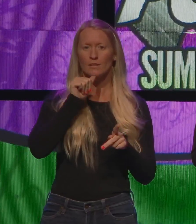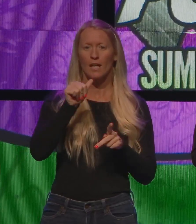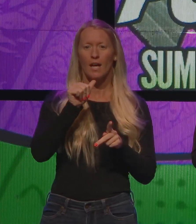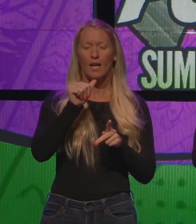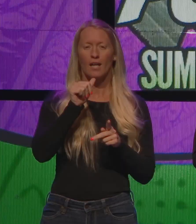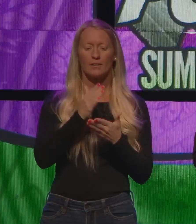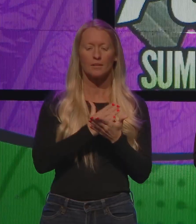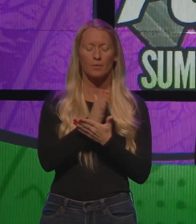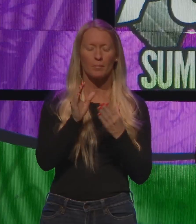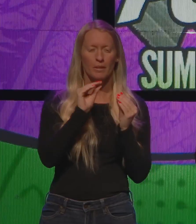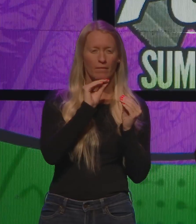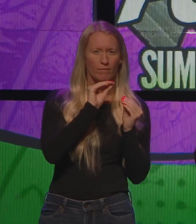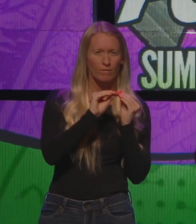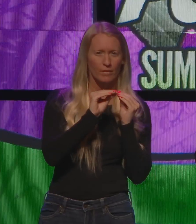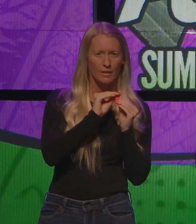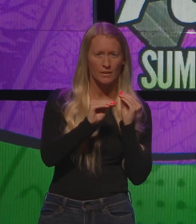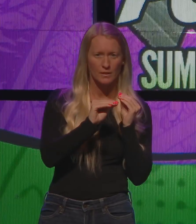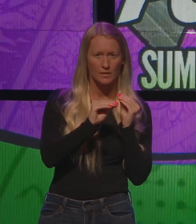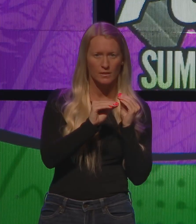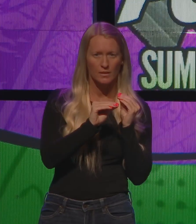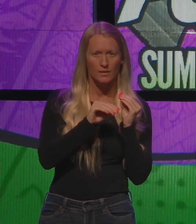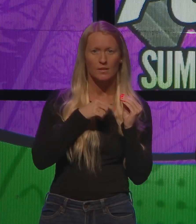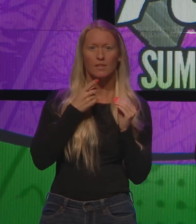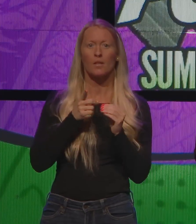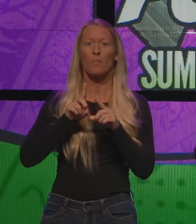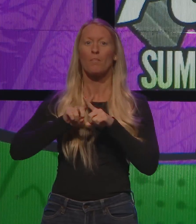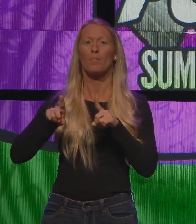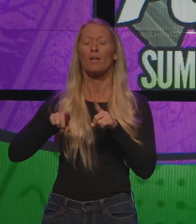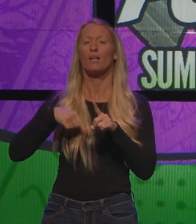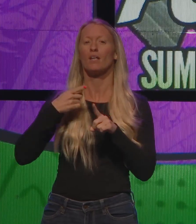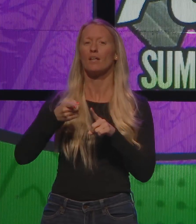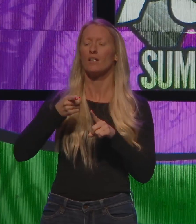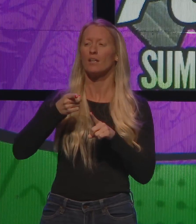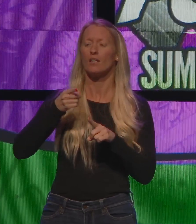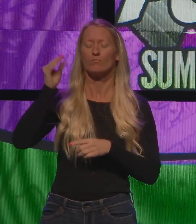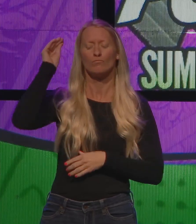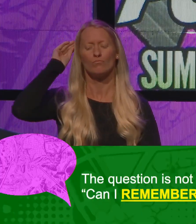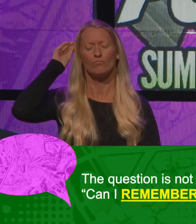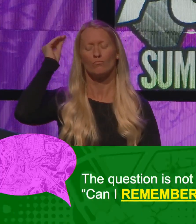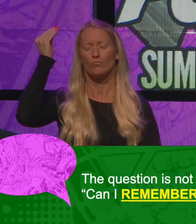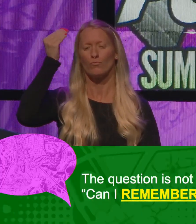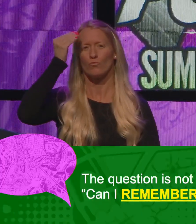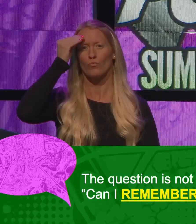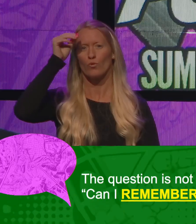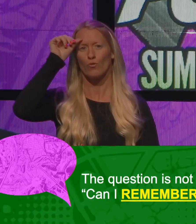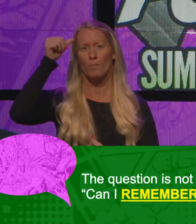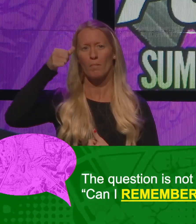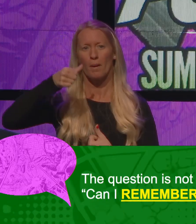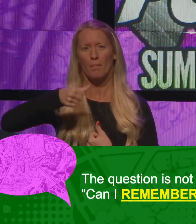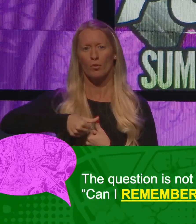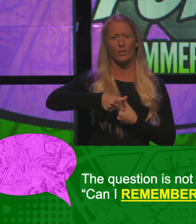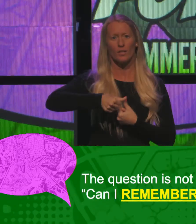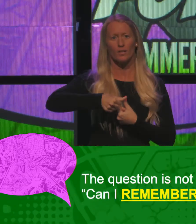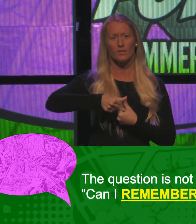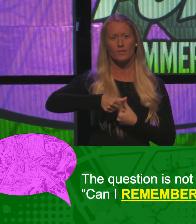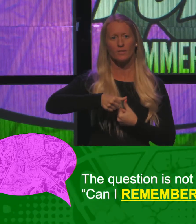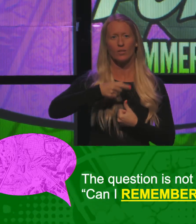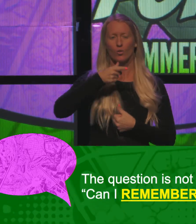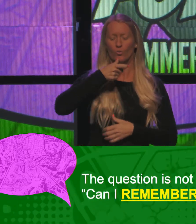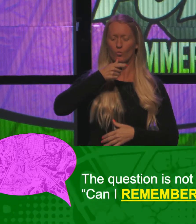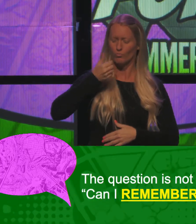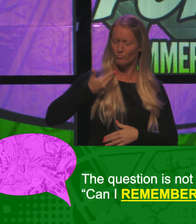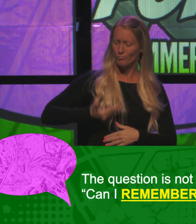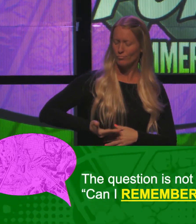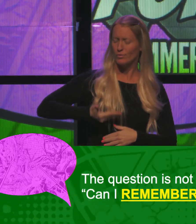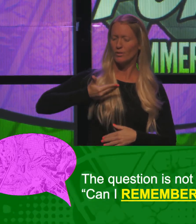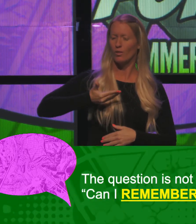behold. Faith really then just becomes a remembering at its core. It becomes a remembering.